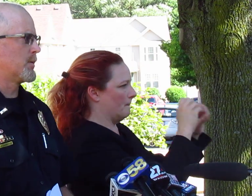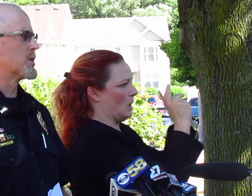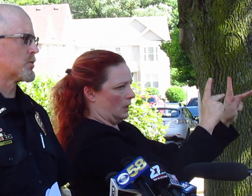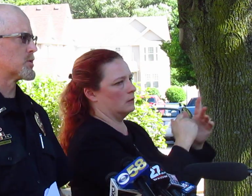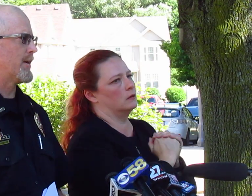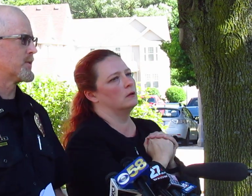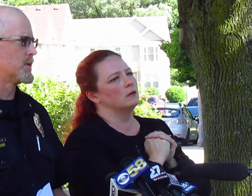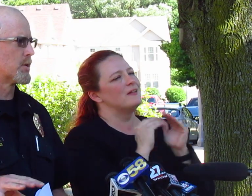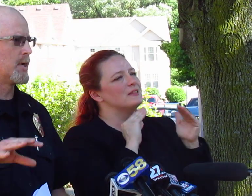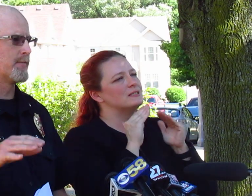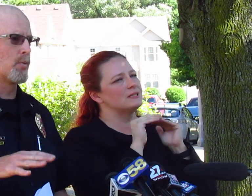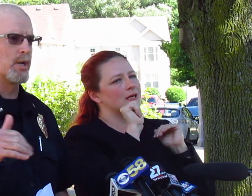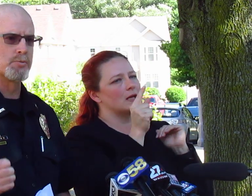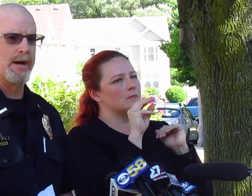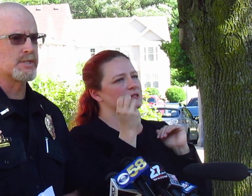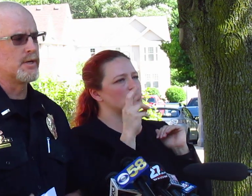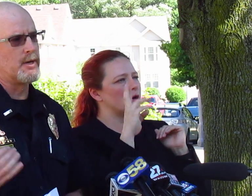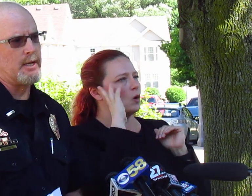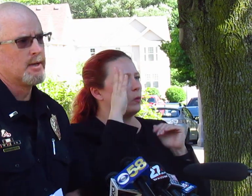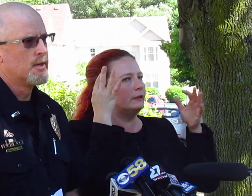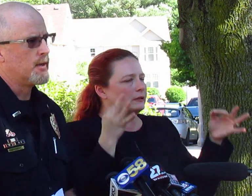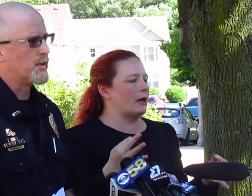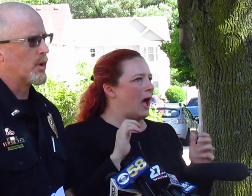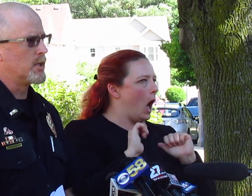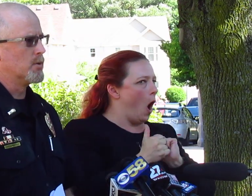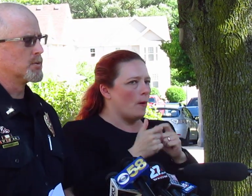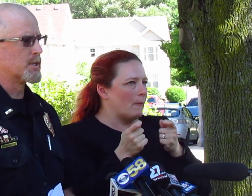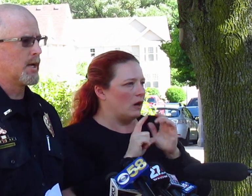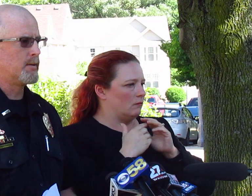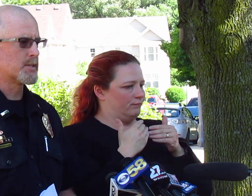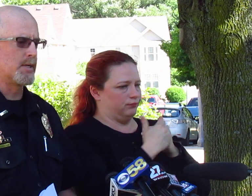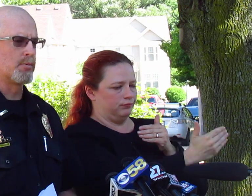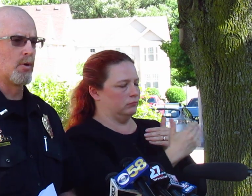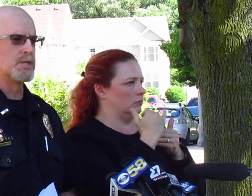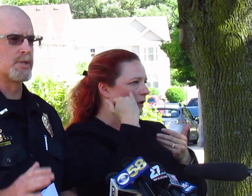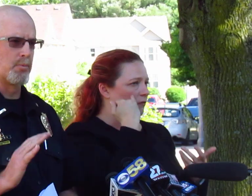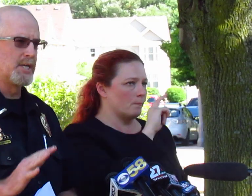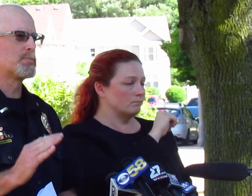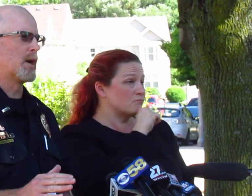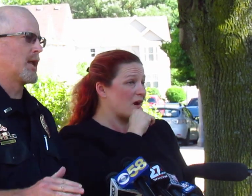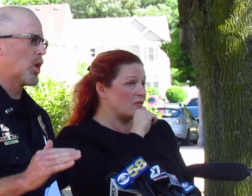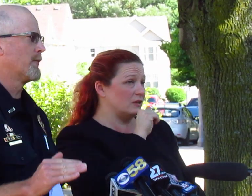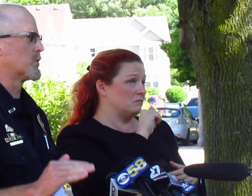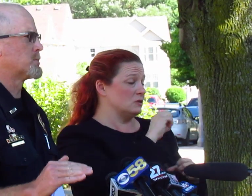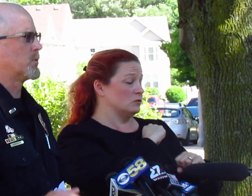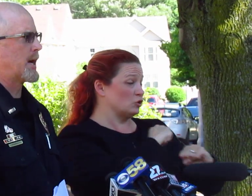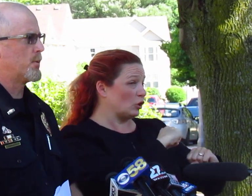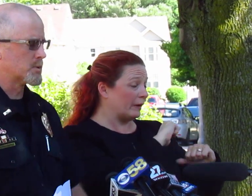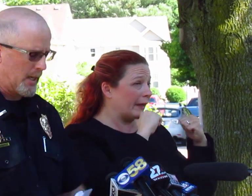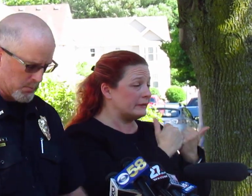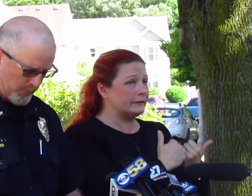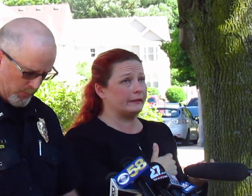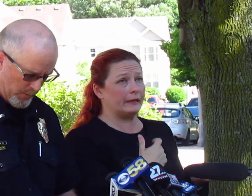through the city administrator's office, determining if they want to use private security, if they want to use city employees. But the police department and law enforcement will